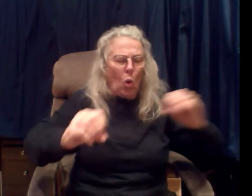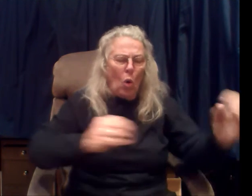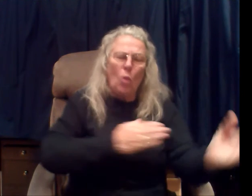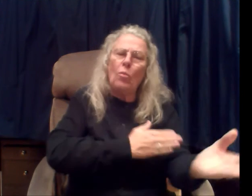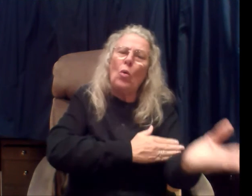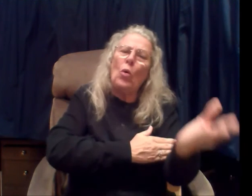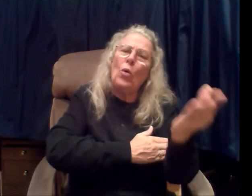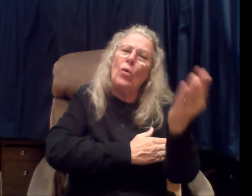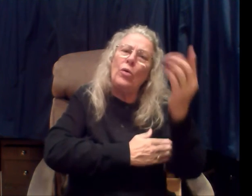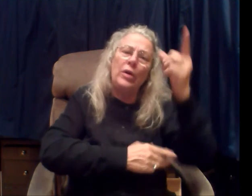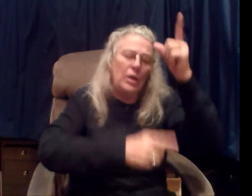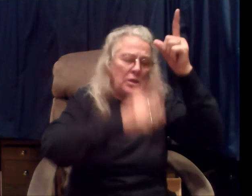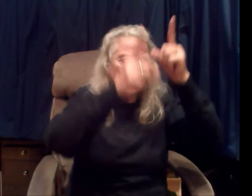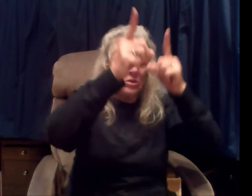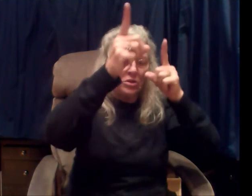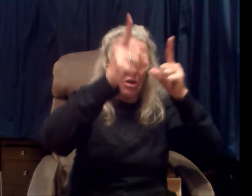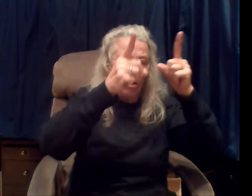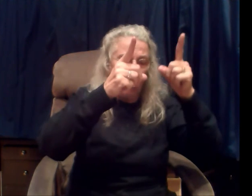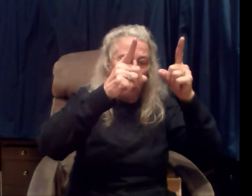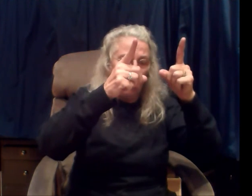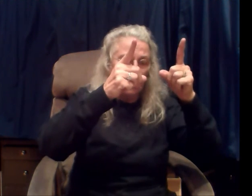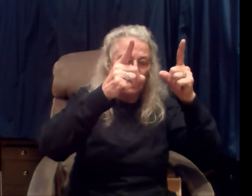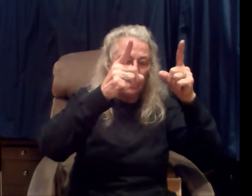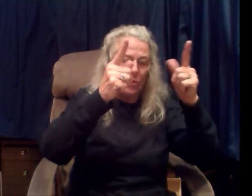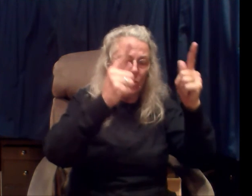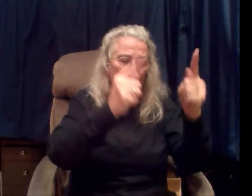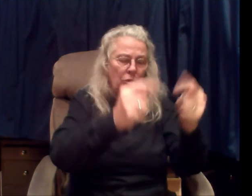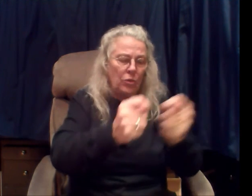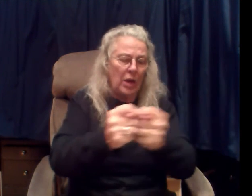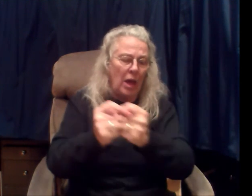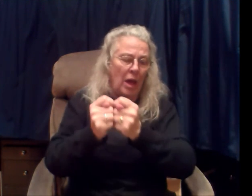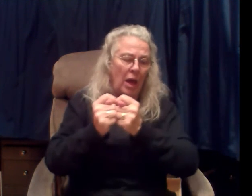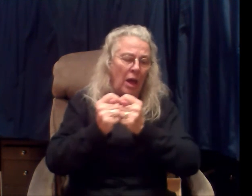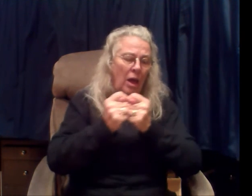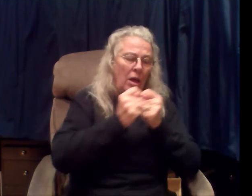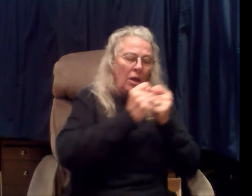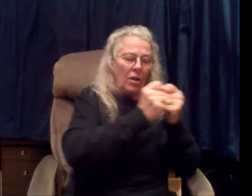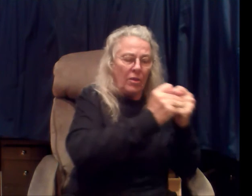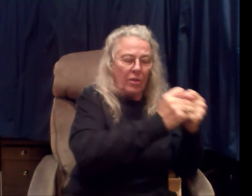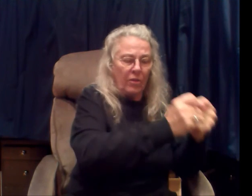O morning stars together